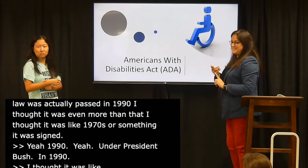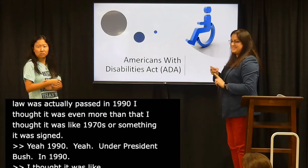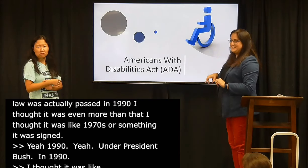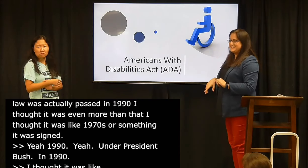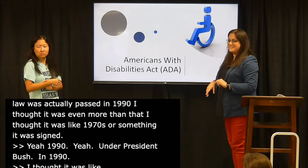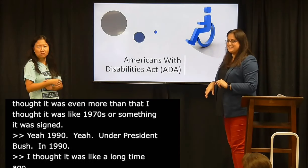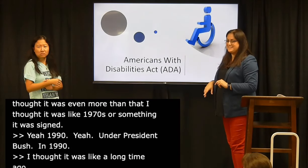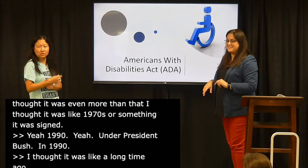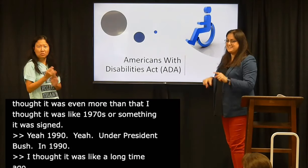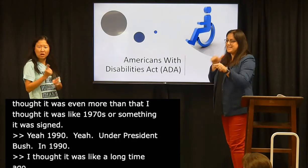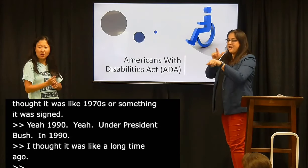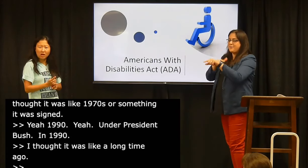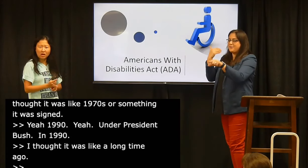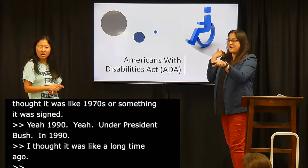Bush.